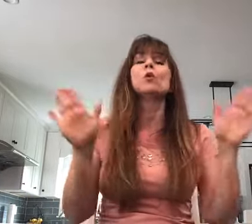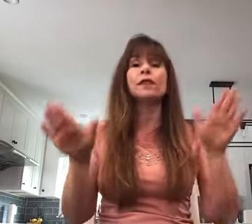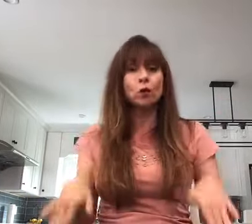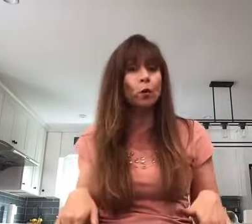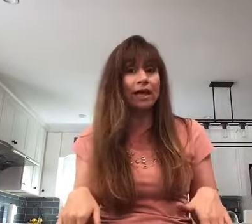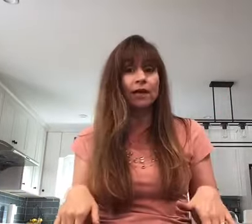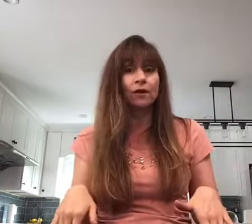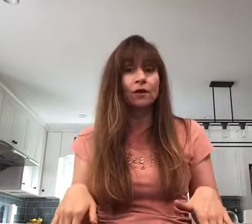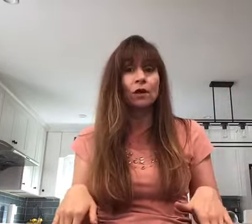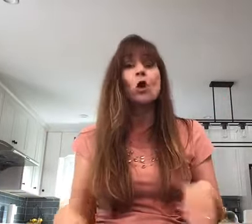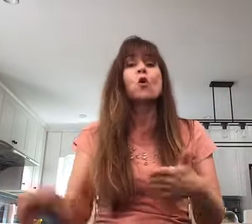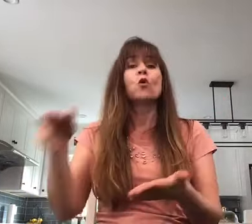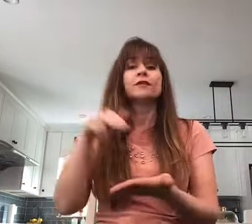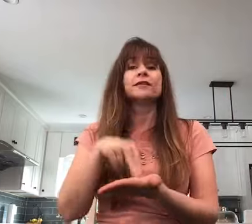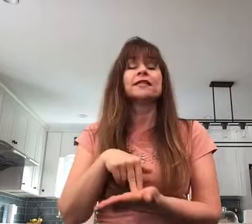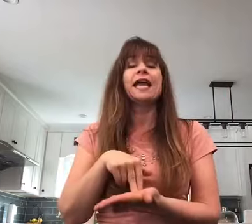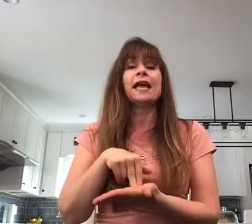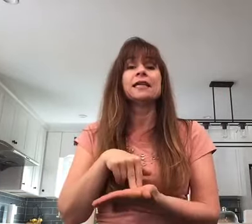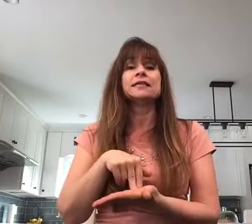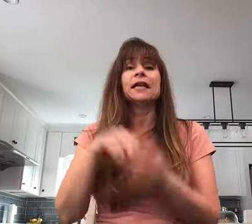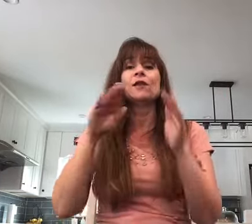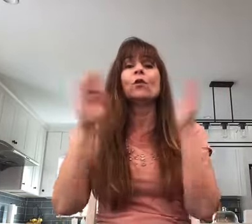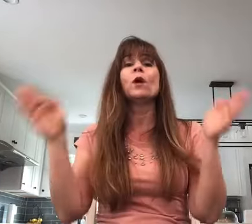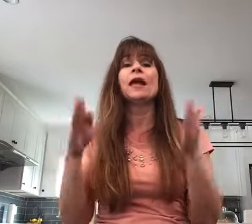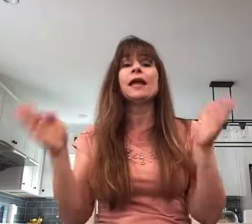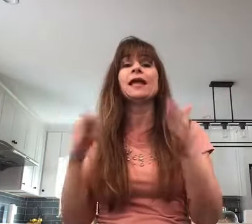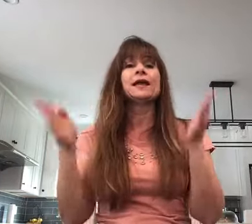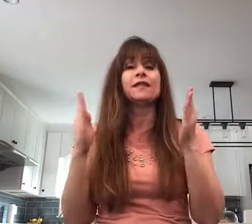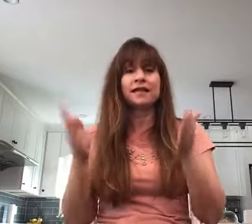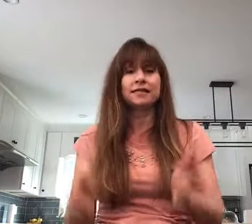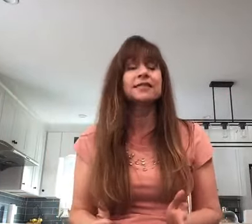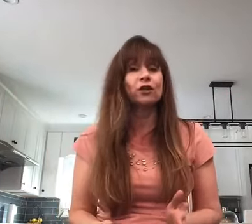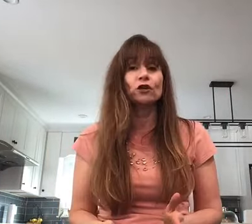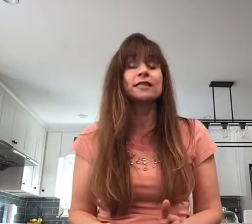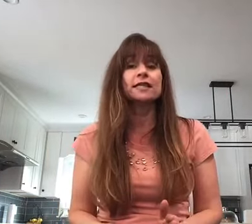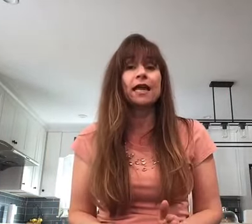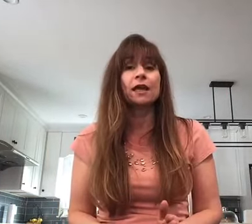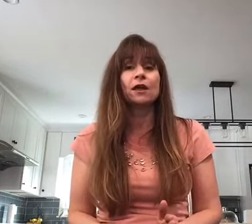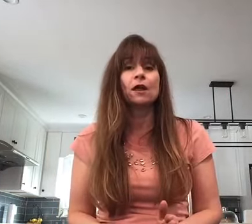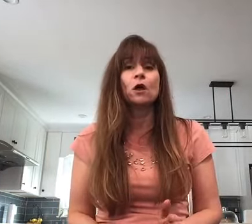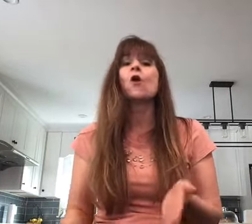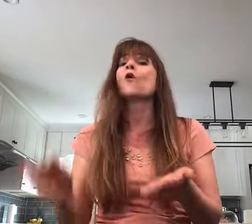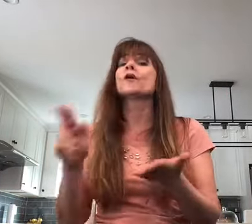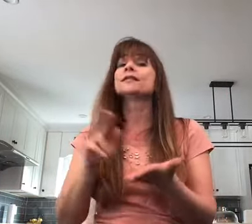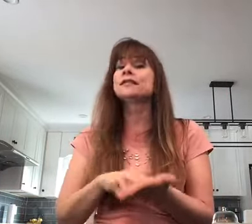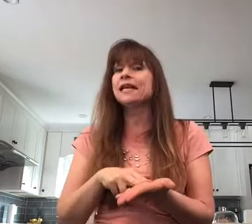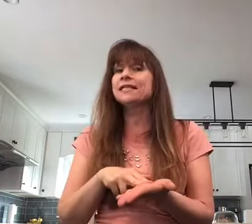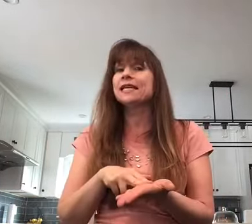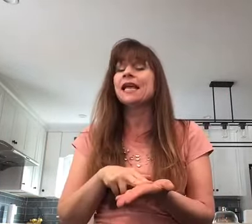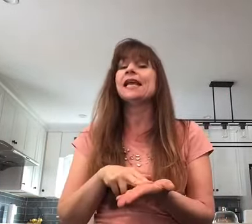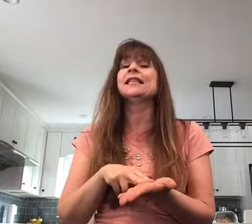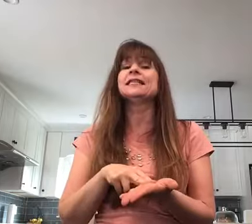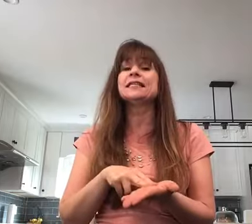the wicked, or stand in the way that sinners take, or sit in the